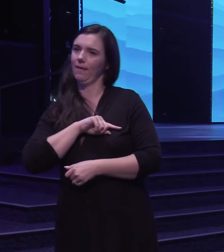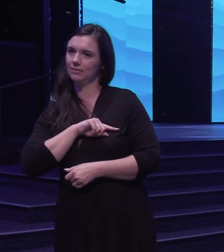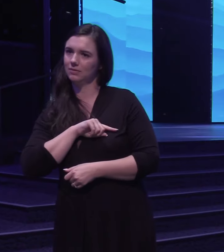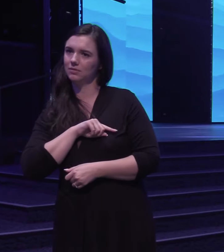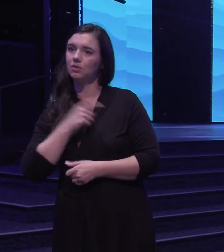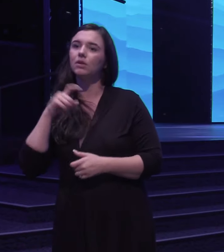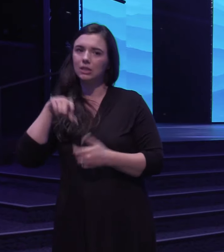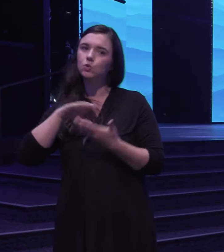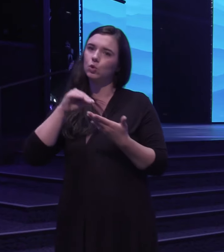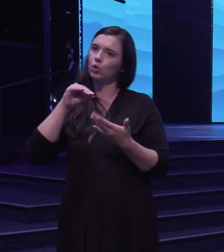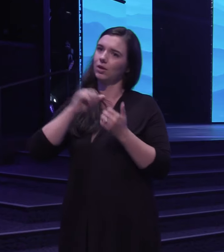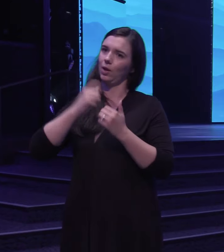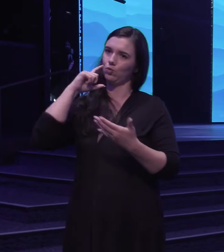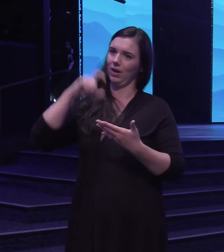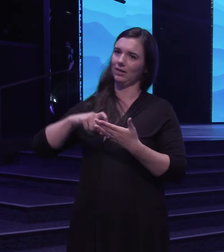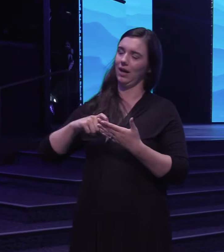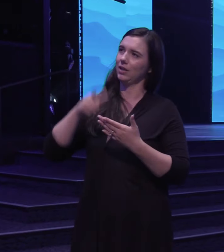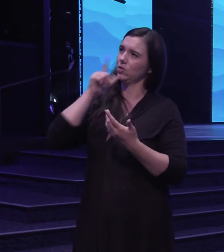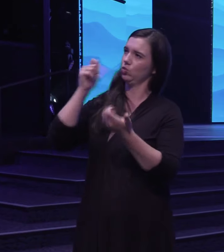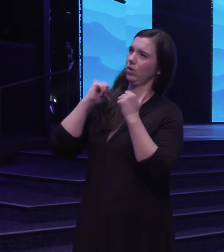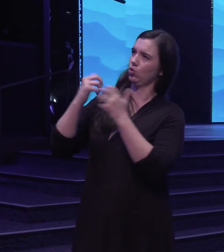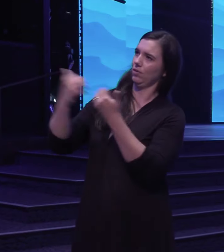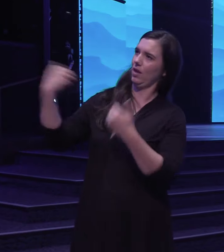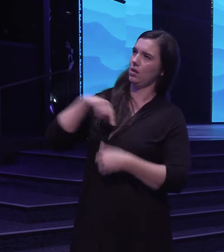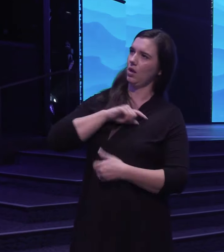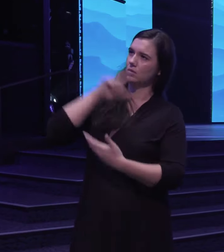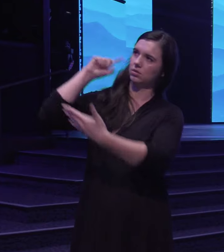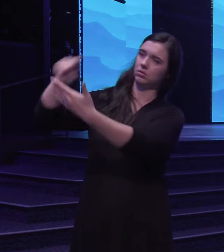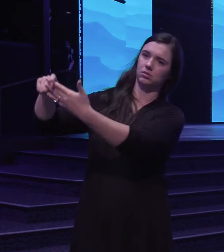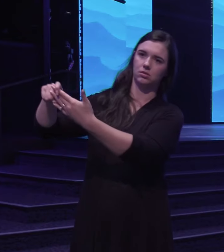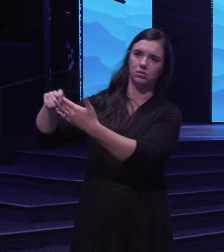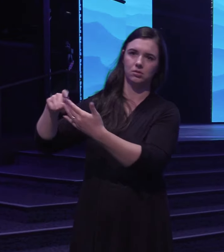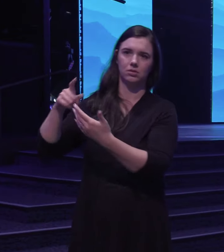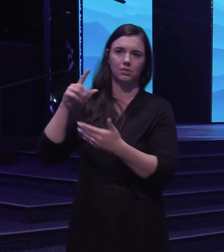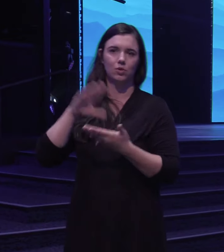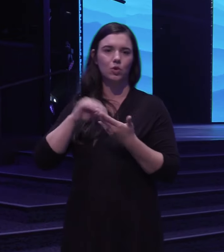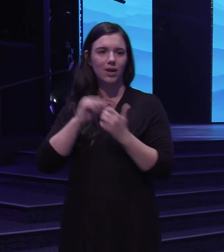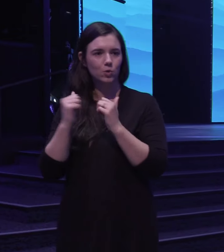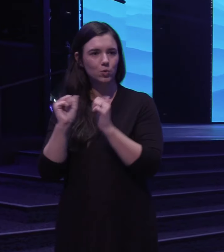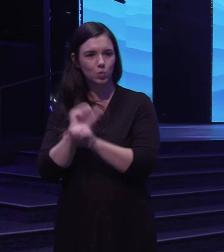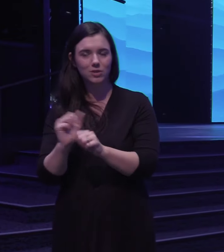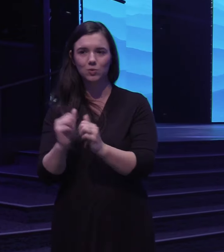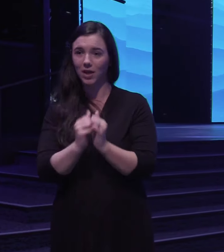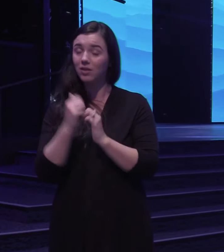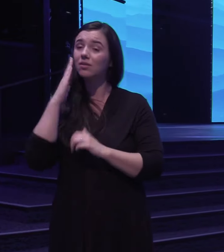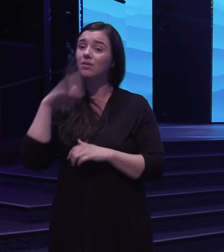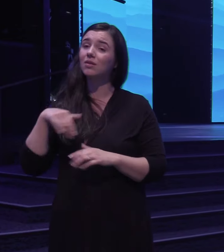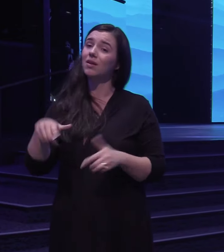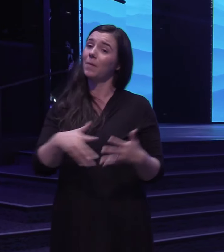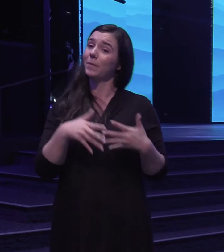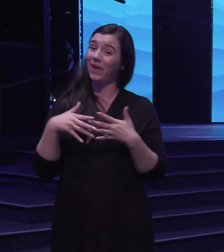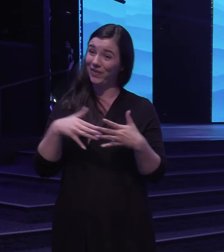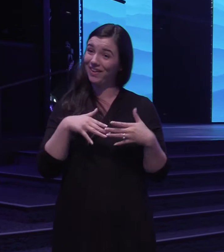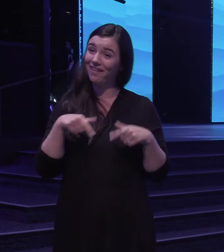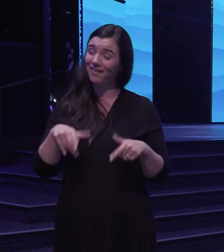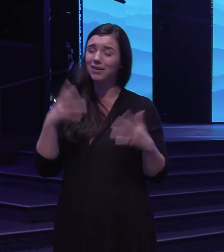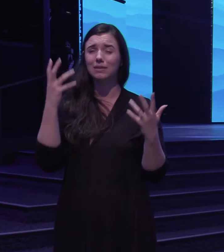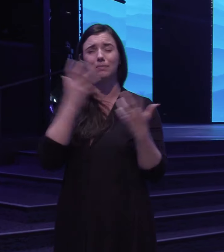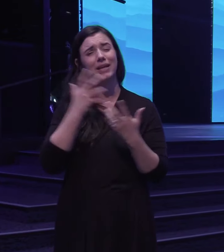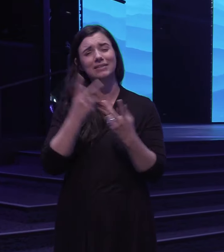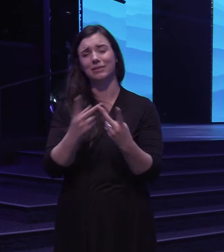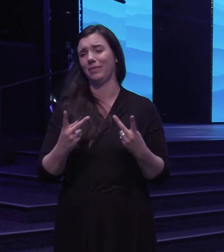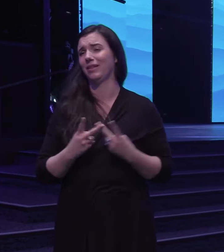need to learn how to recognize them. We need to learn how to work together. You know, the United States of America is an